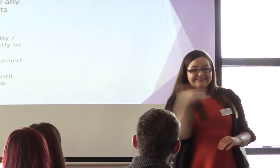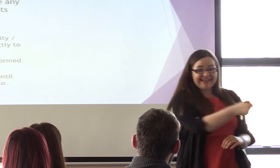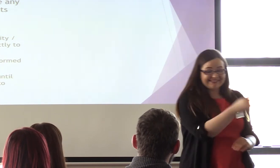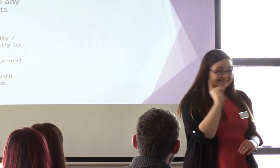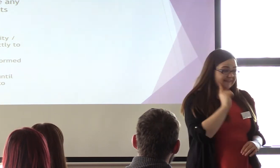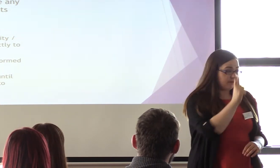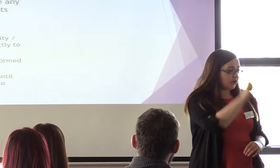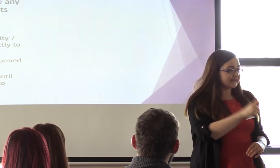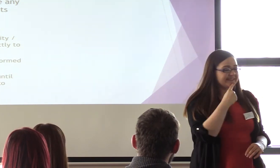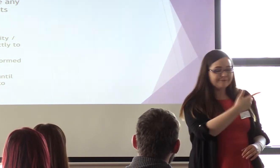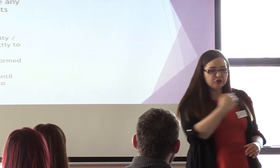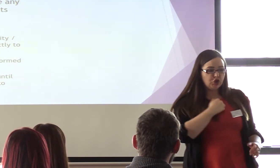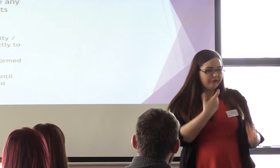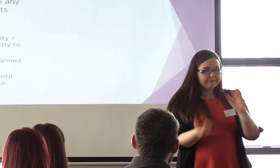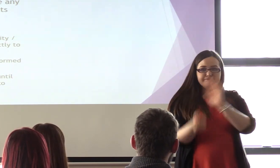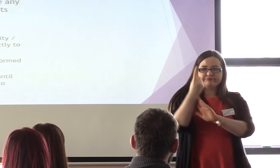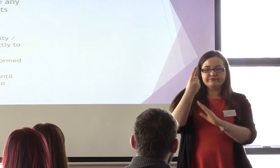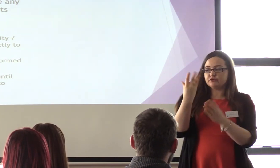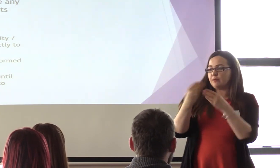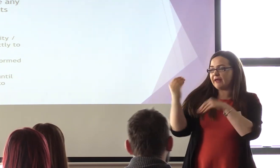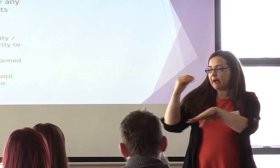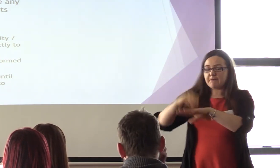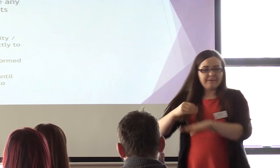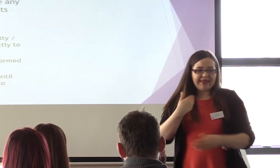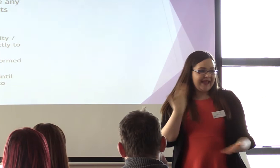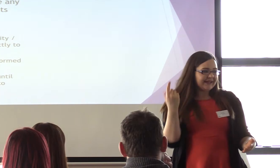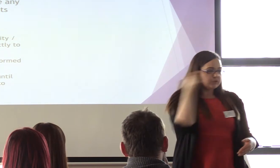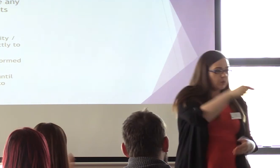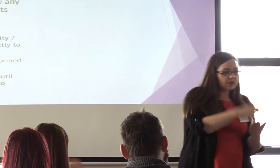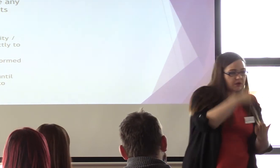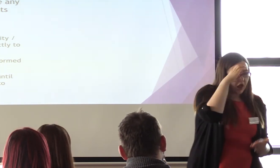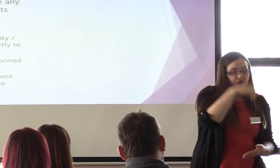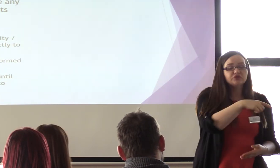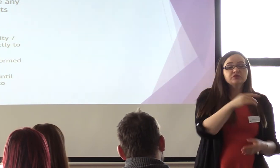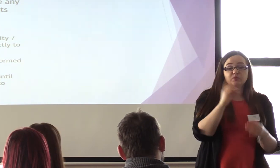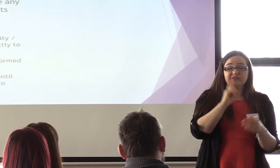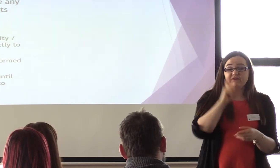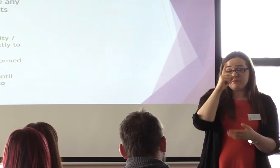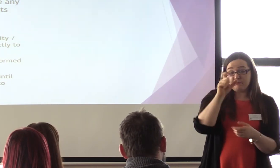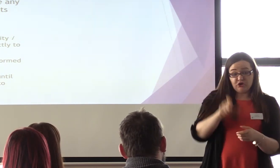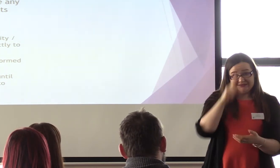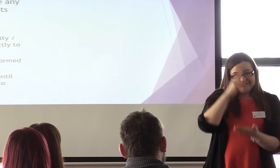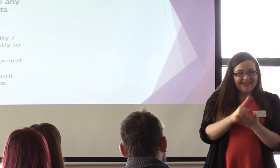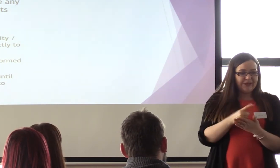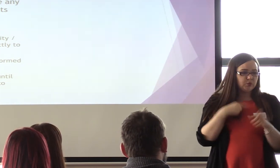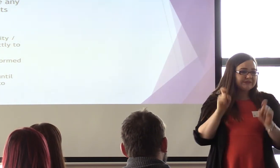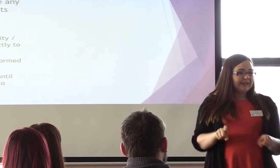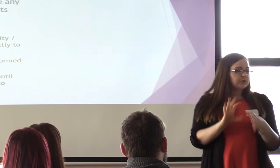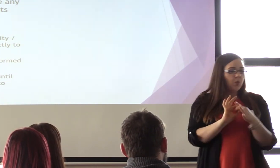the interpreter wasn't going to attend, if the interpreter sent the message to say that there was an emergency and they weren't able to attend, the deaf person would